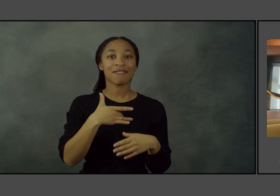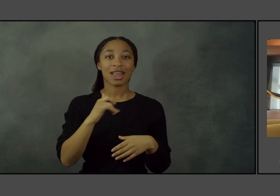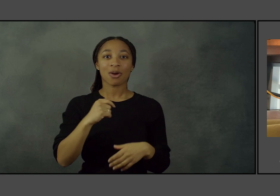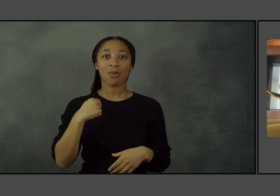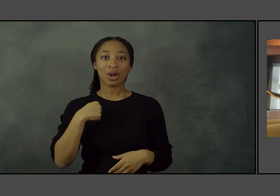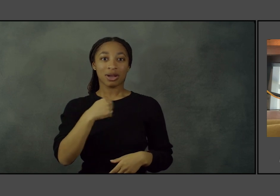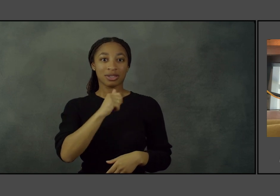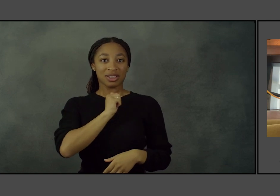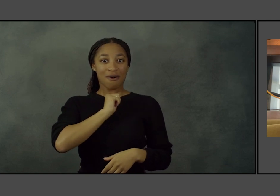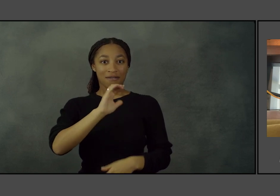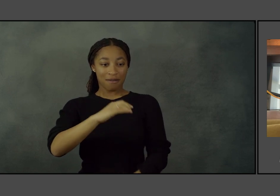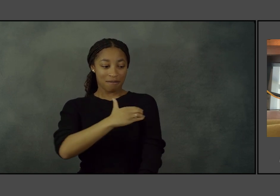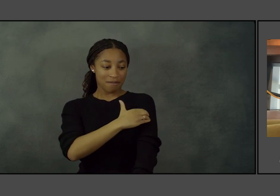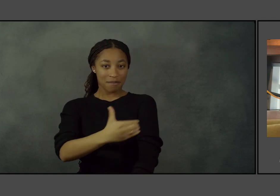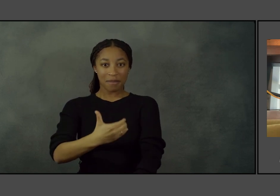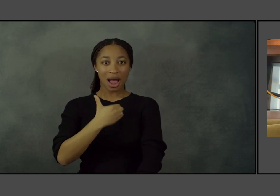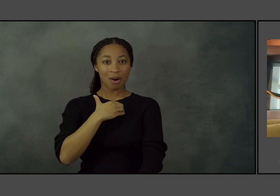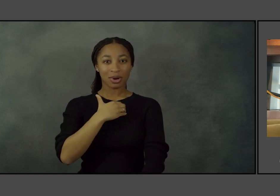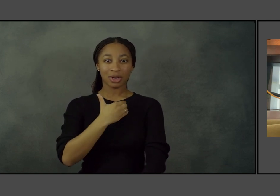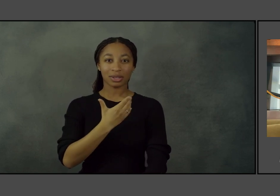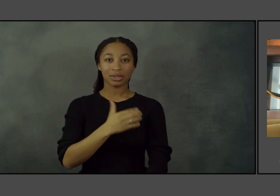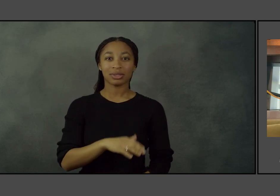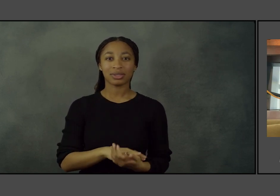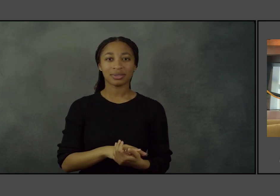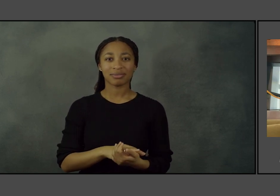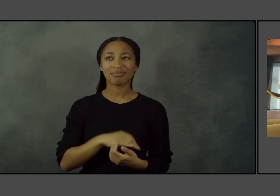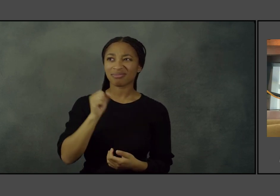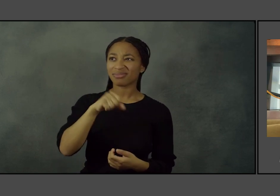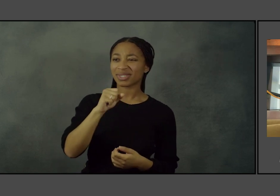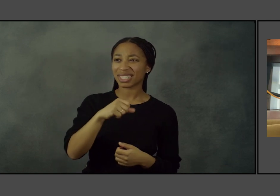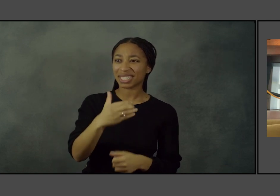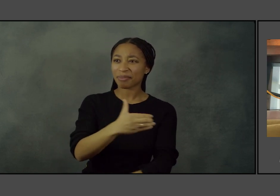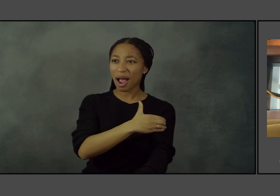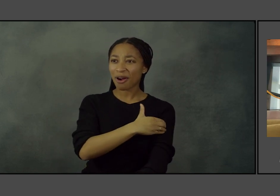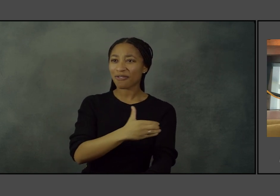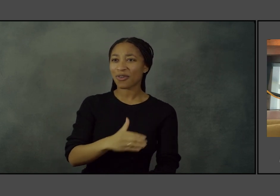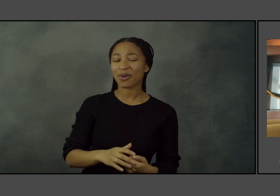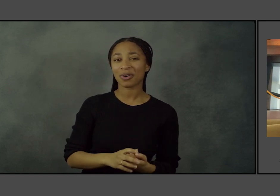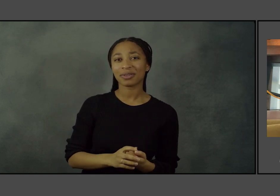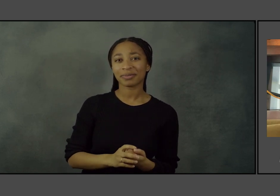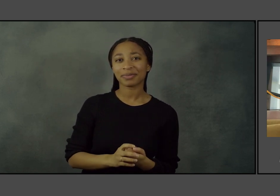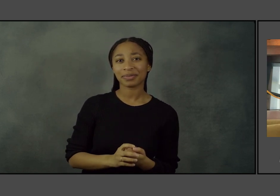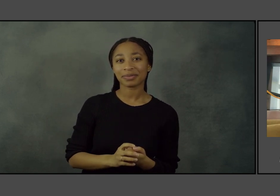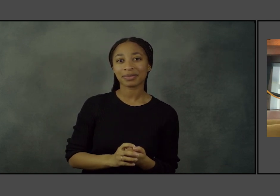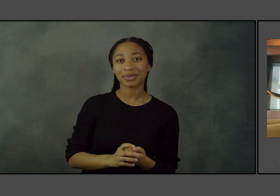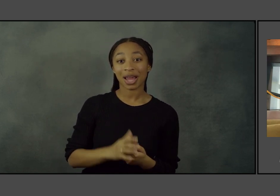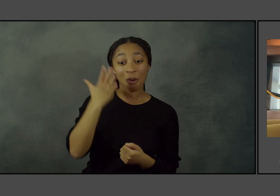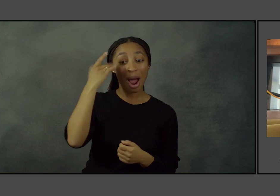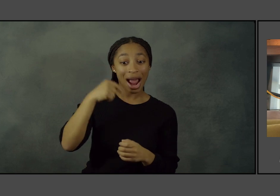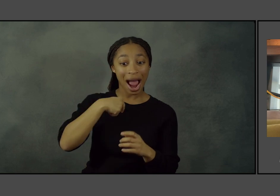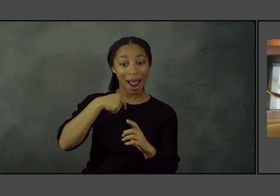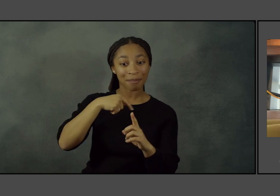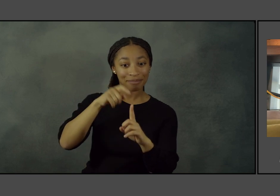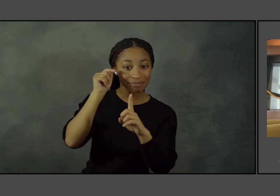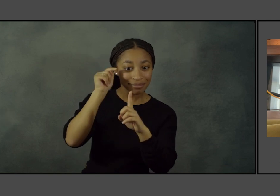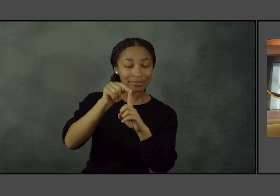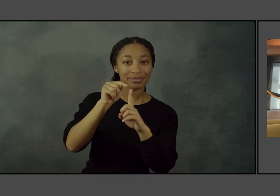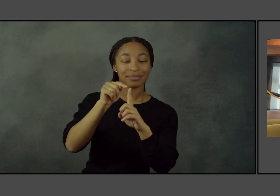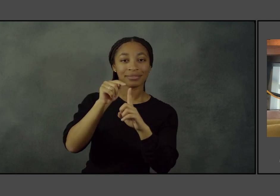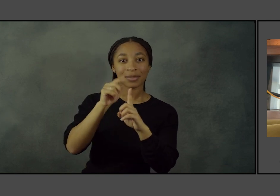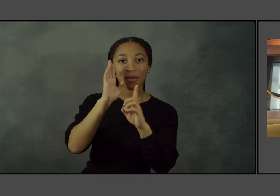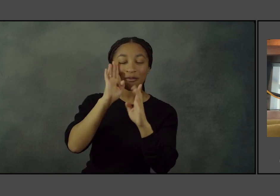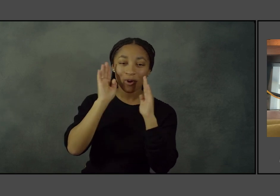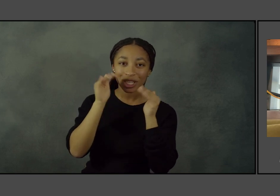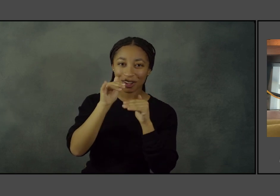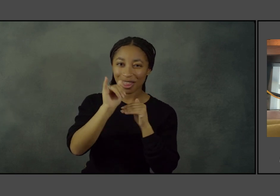because it is so powerful. And Yes. I feel like what I'm speaking to is so hard to even speak directly to, but I feel there's something in that